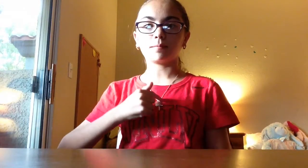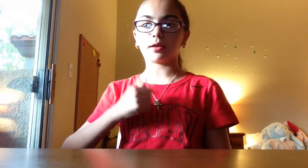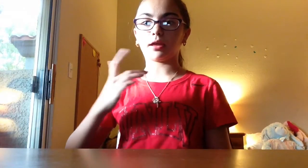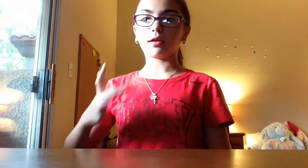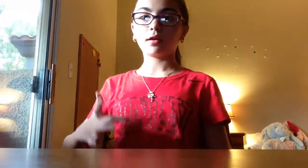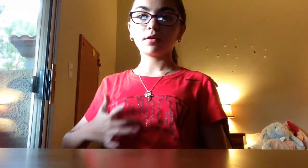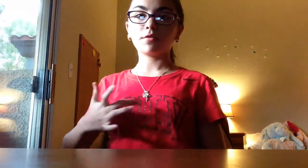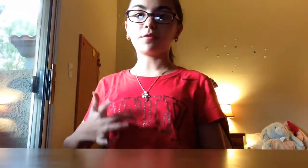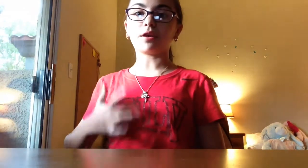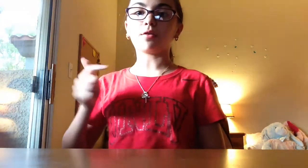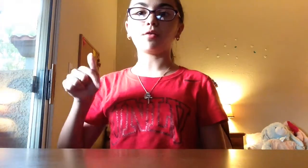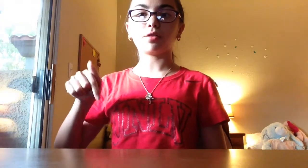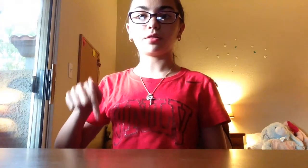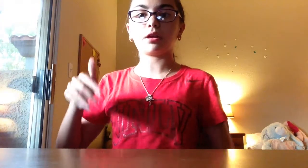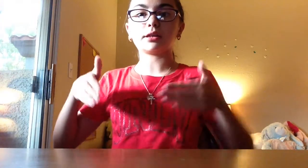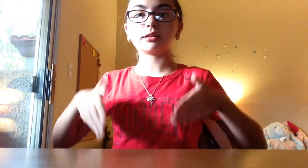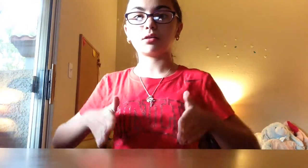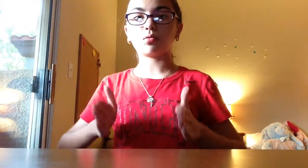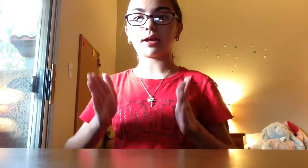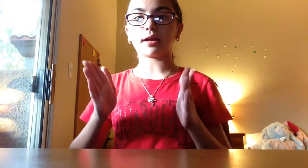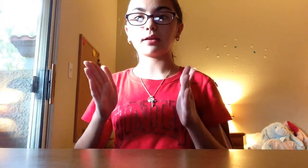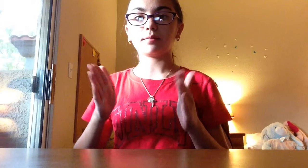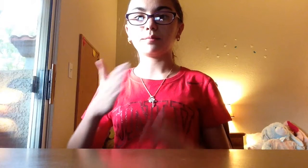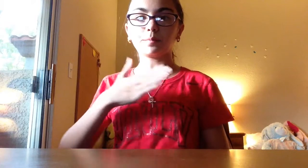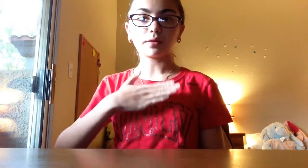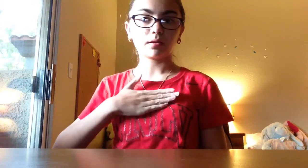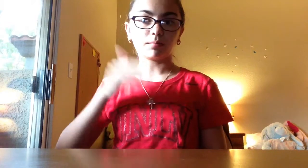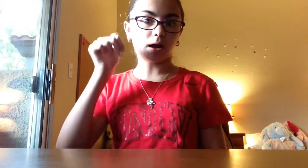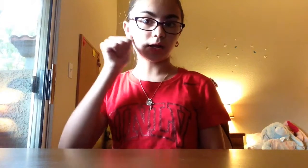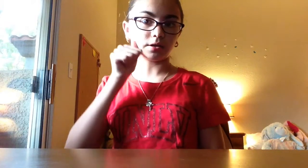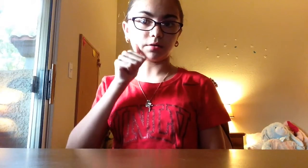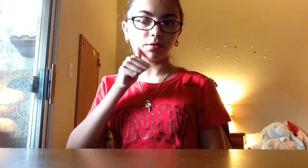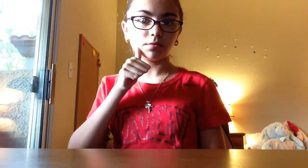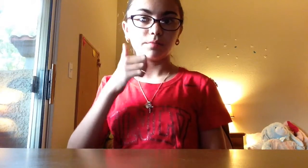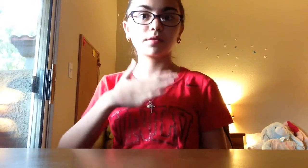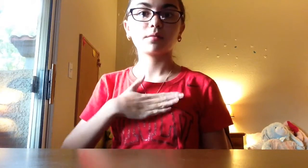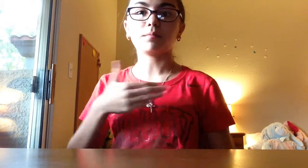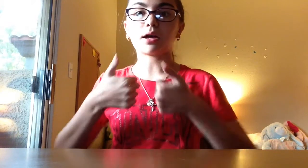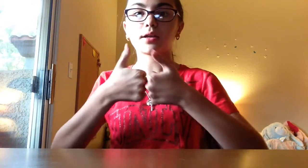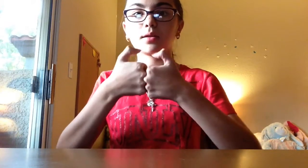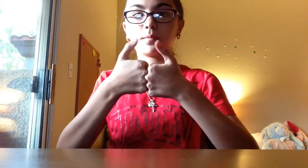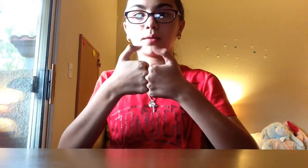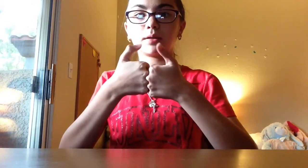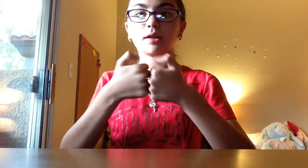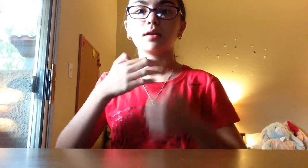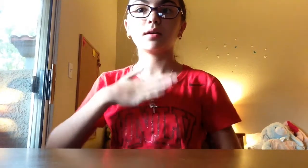me feel this way? My girl, my baby,